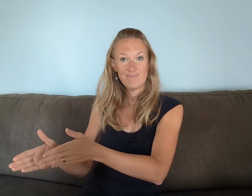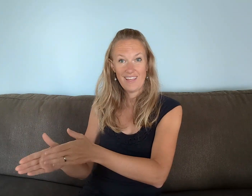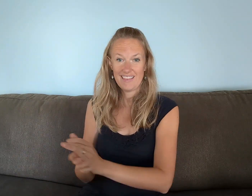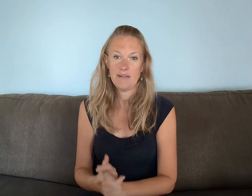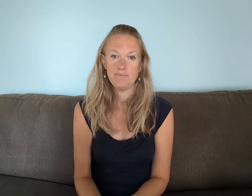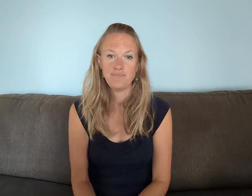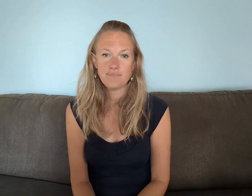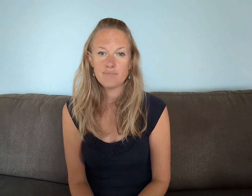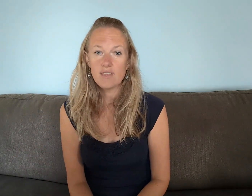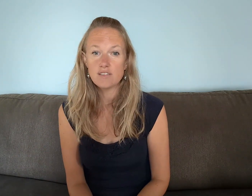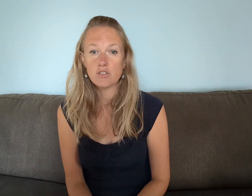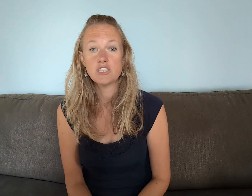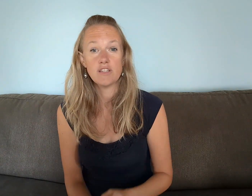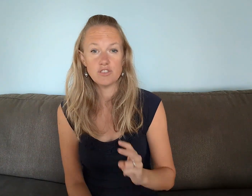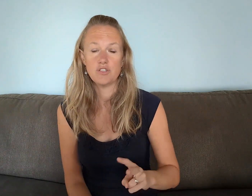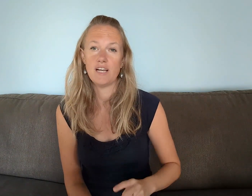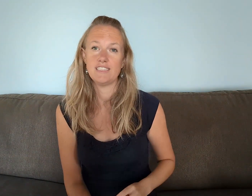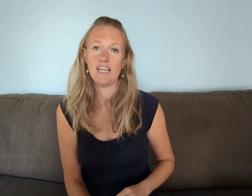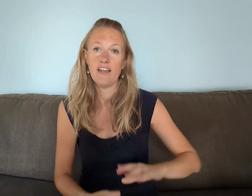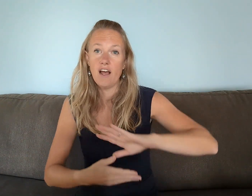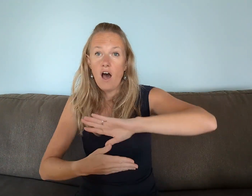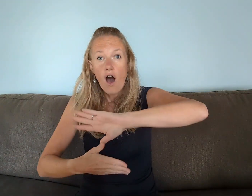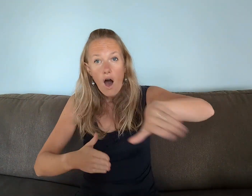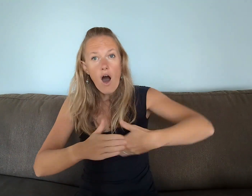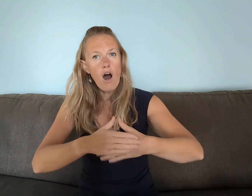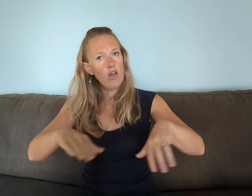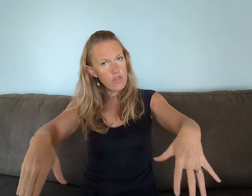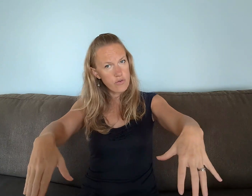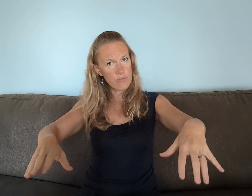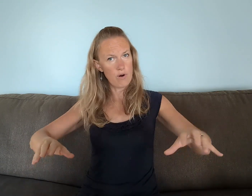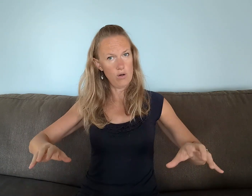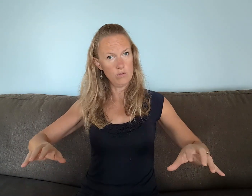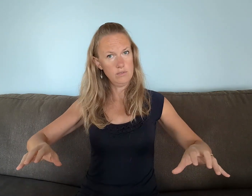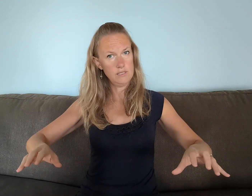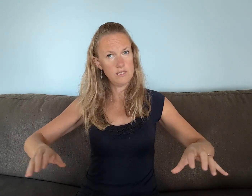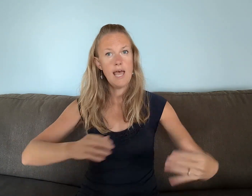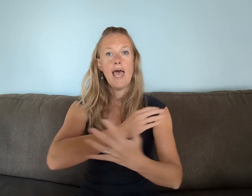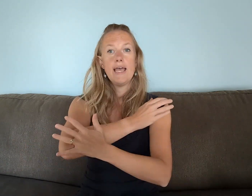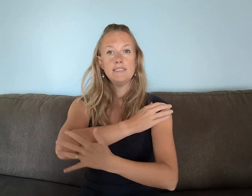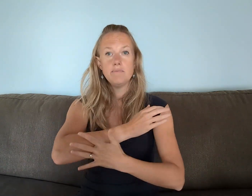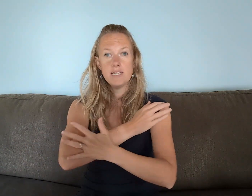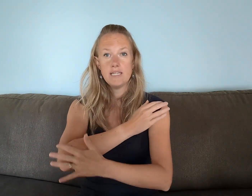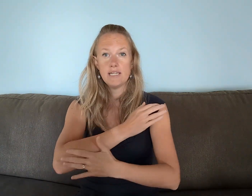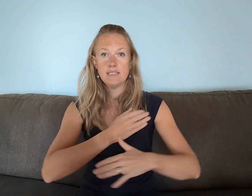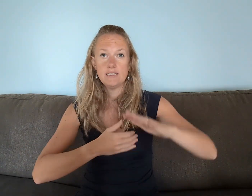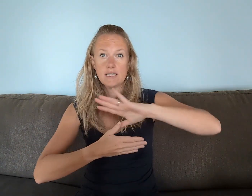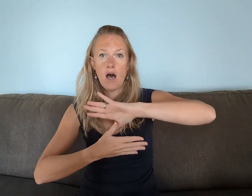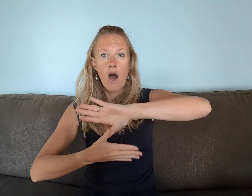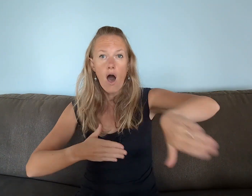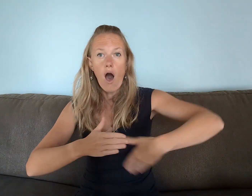like that. So let's try those 2 lines again. All thrones and dominions,